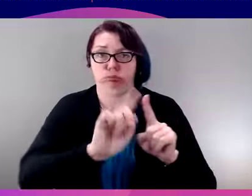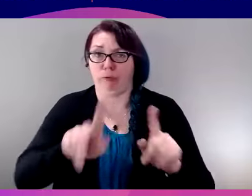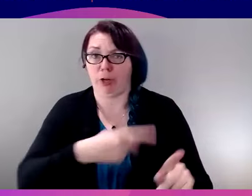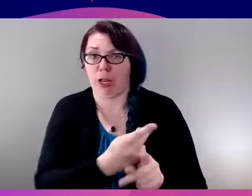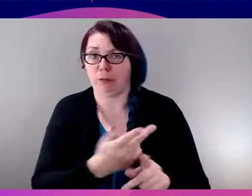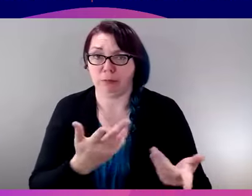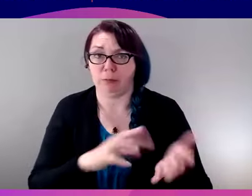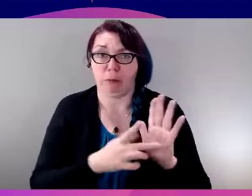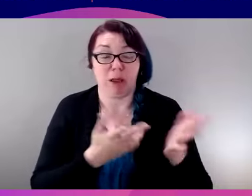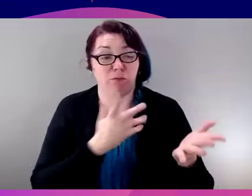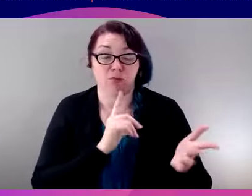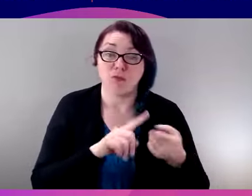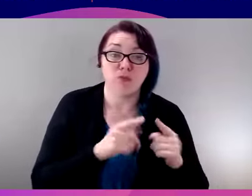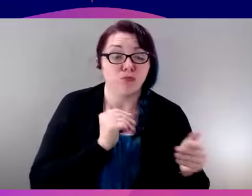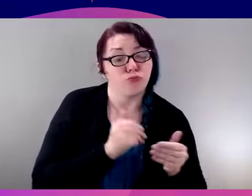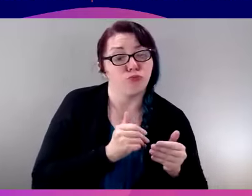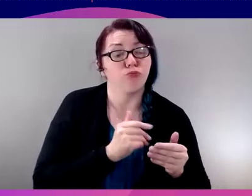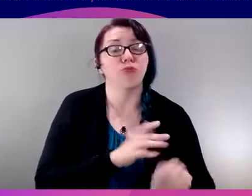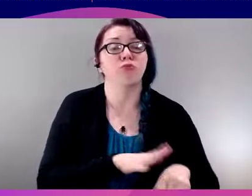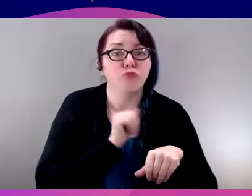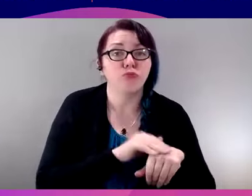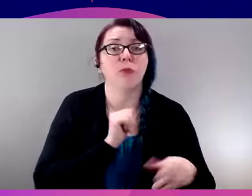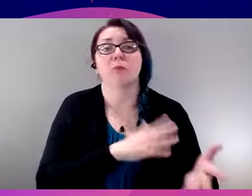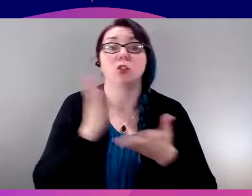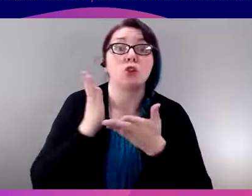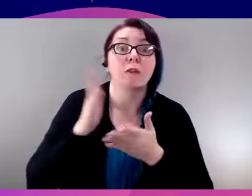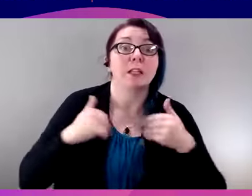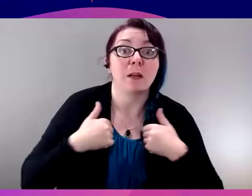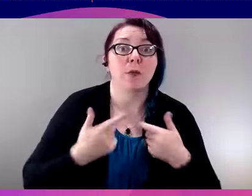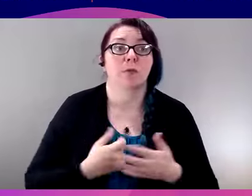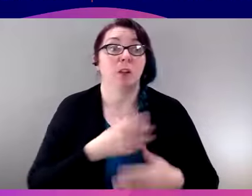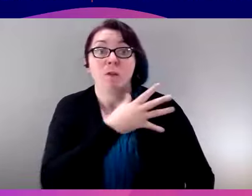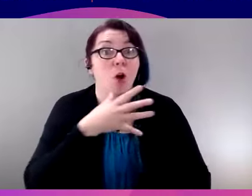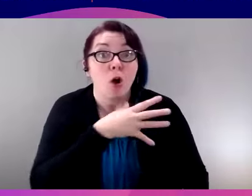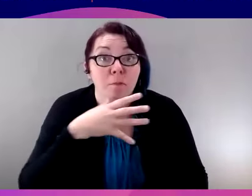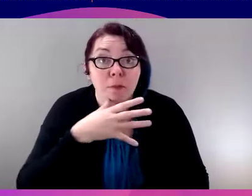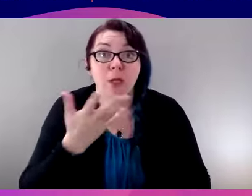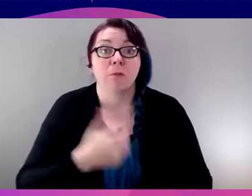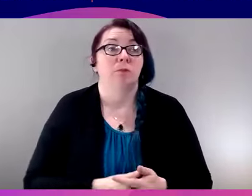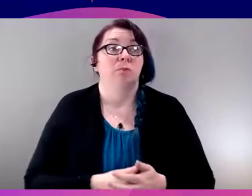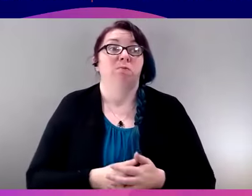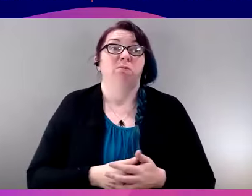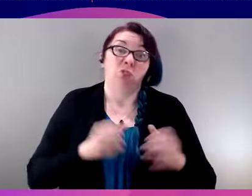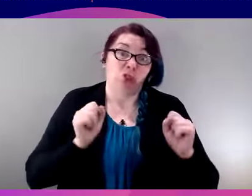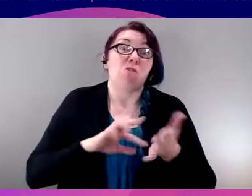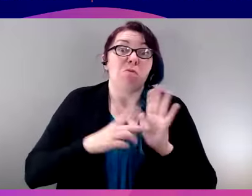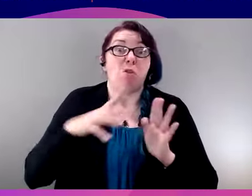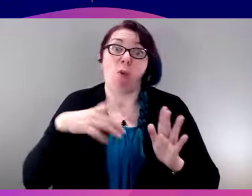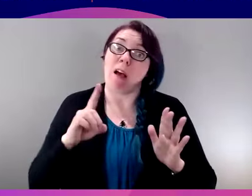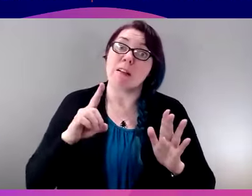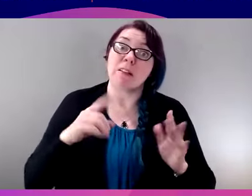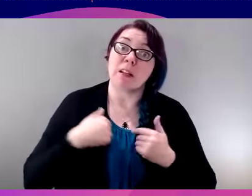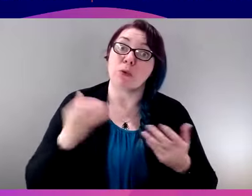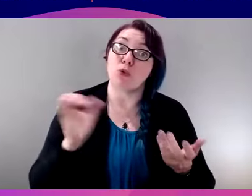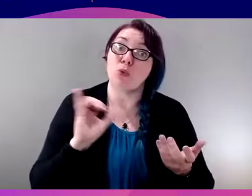include companion animals, farmed animals, service animals. It might even include wildlife. Really, this includes any animal